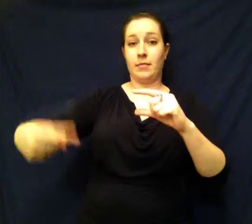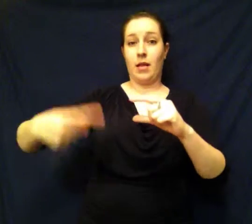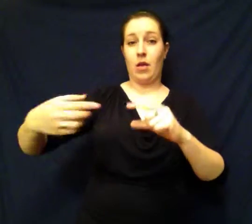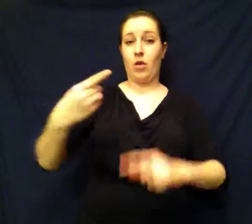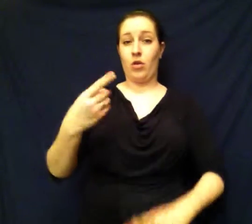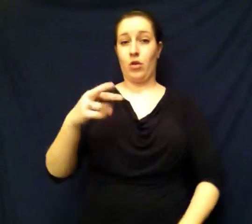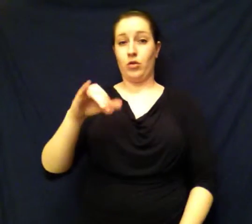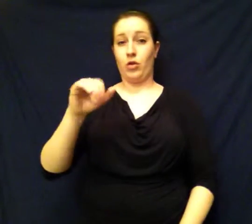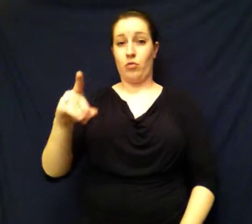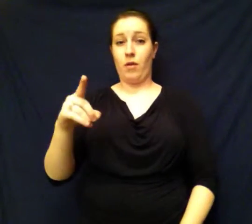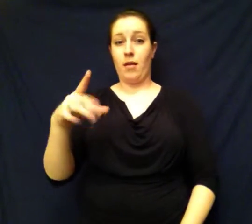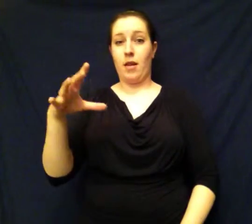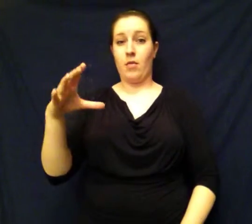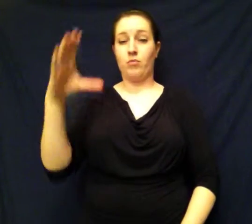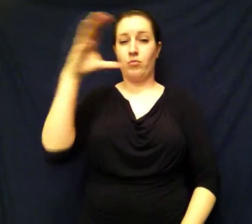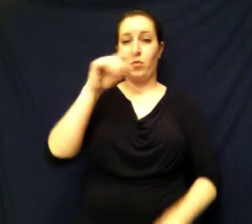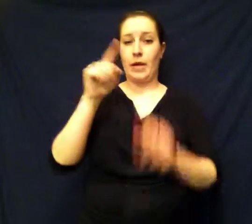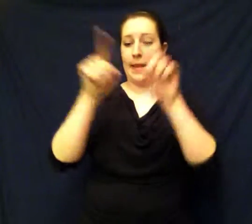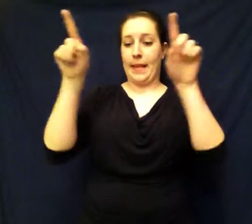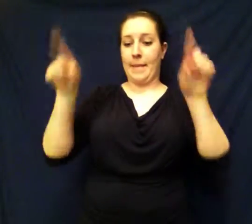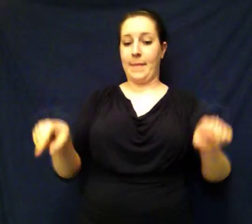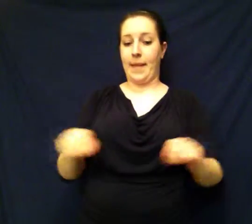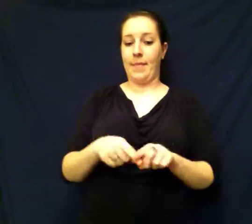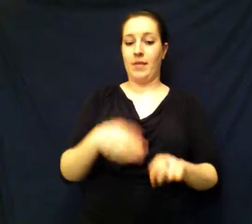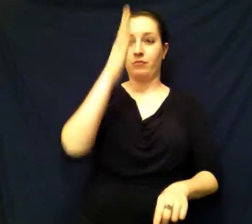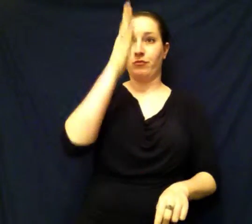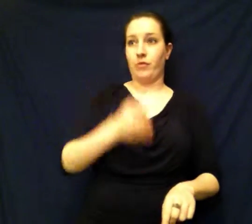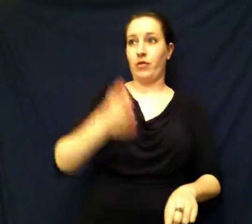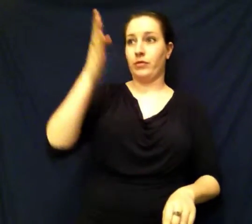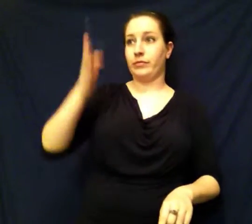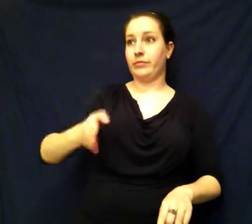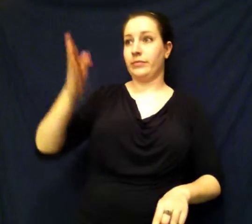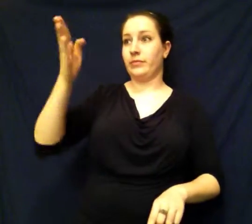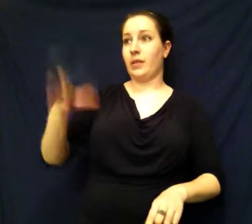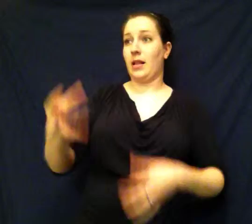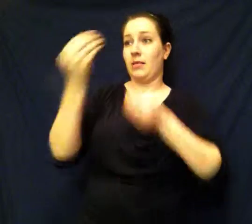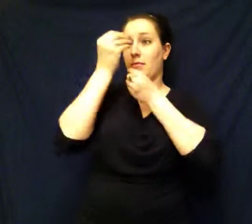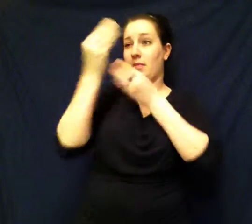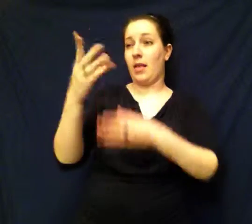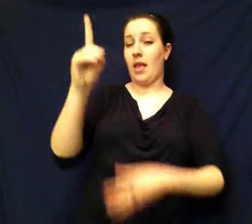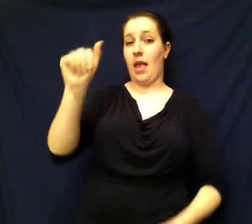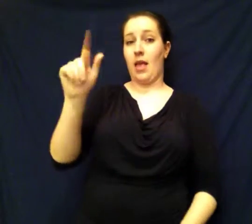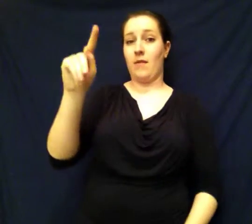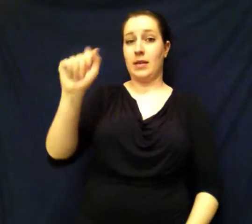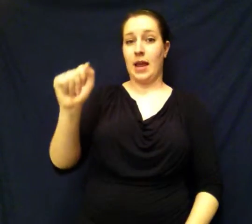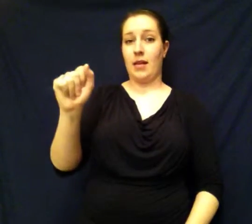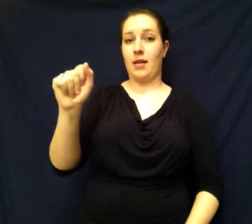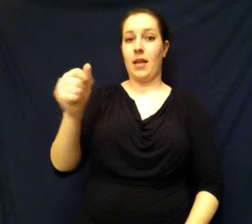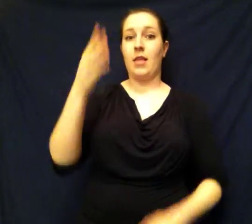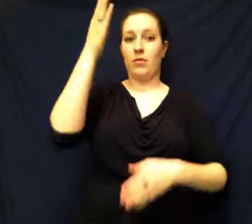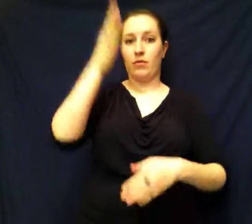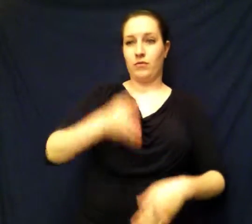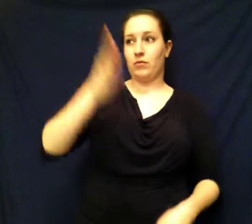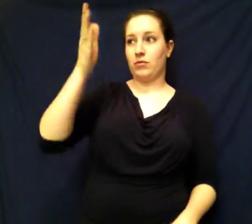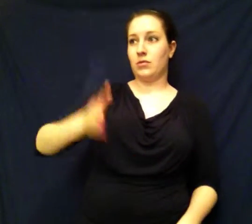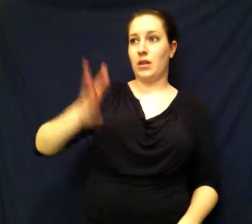vertical sections of data, and from those vertical sections we can then create maps at different depths to try